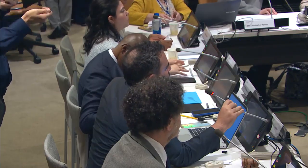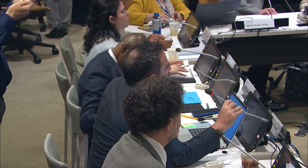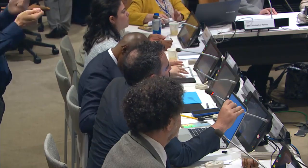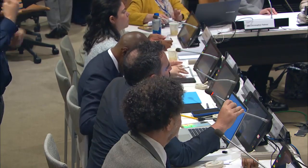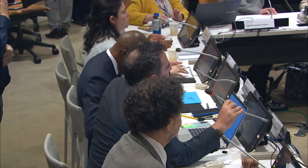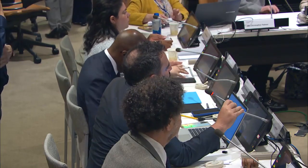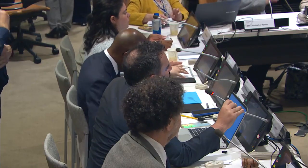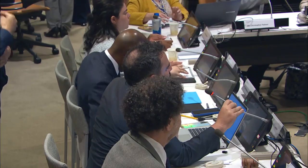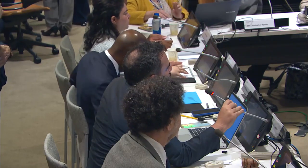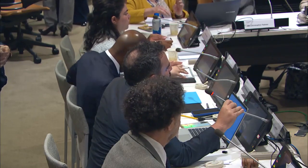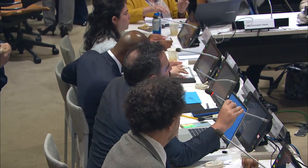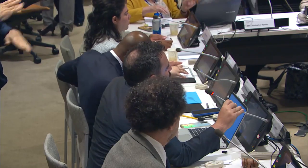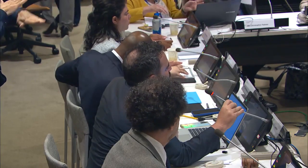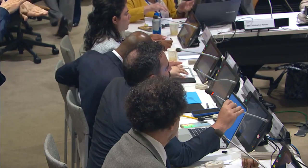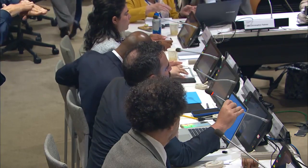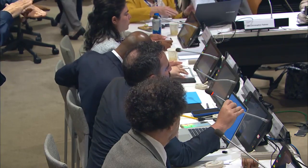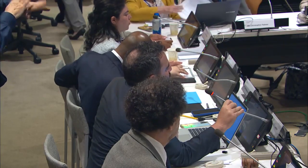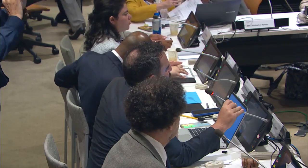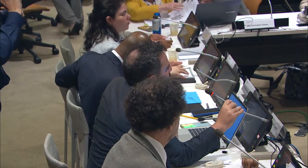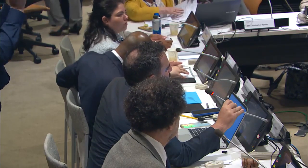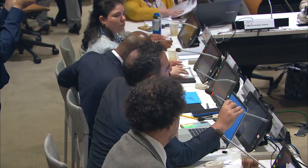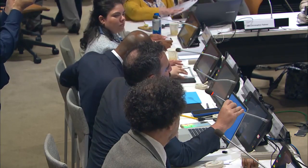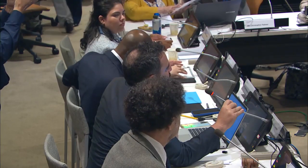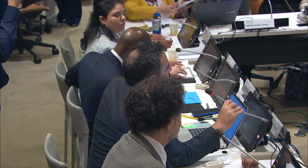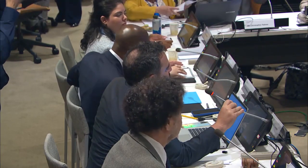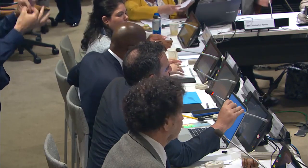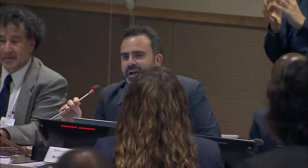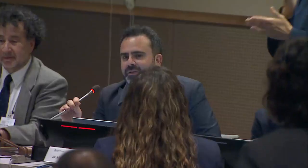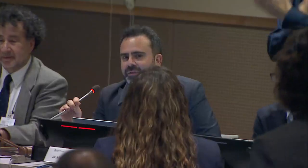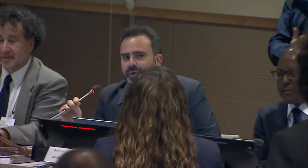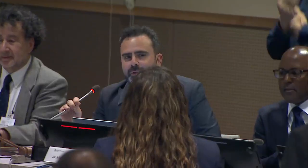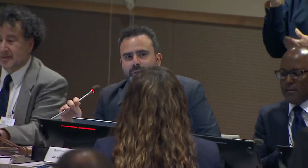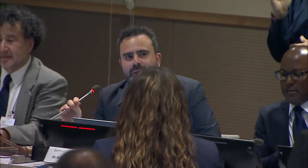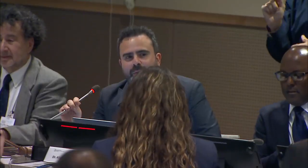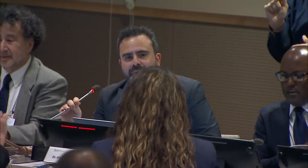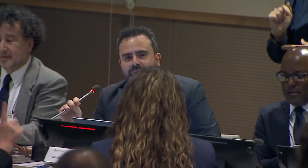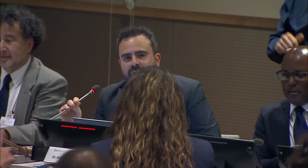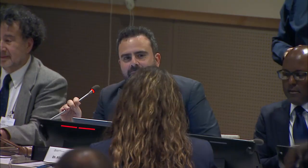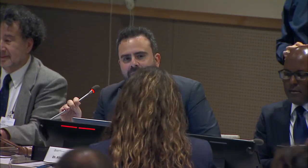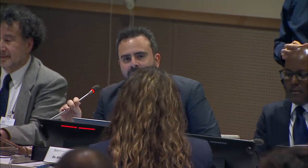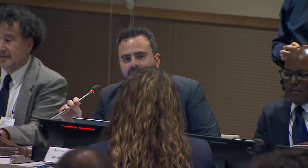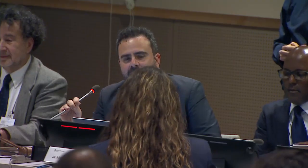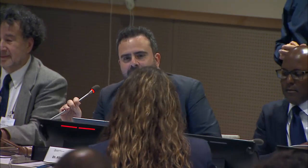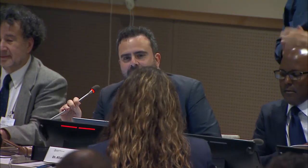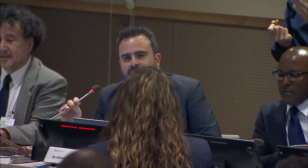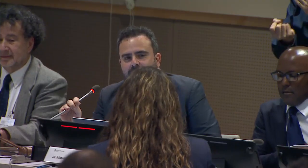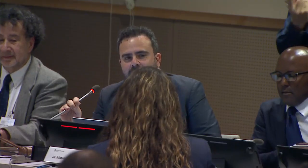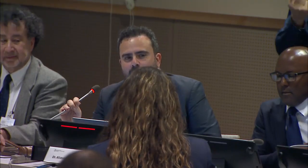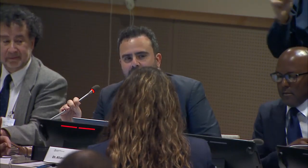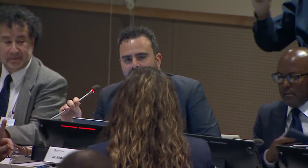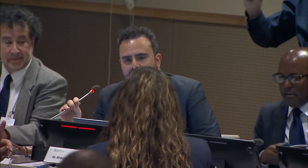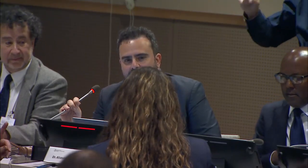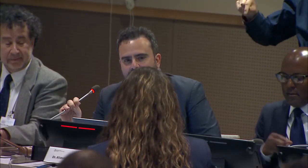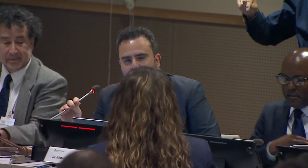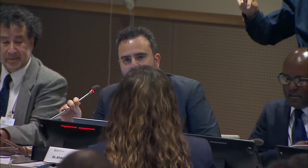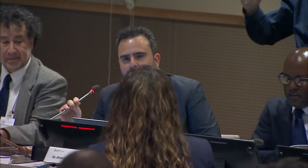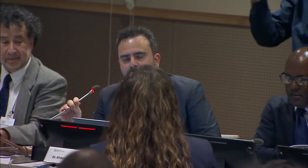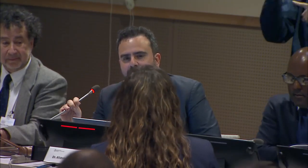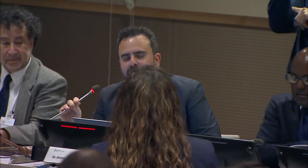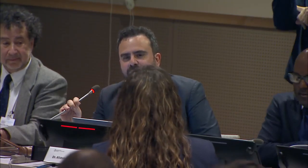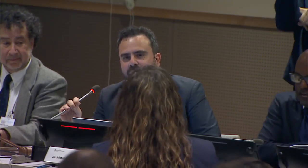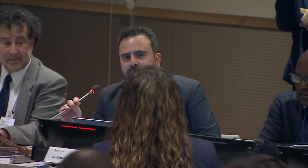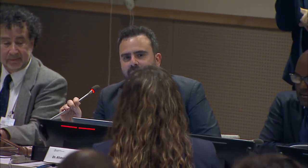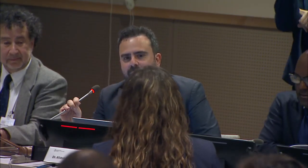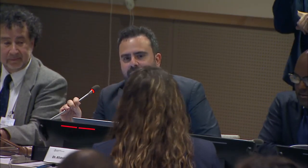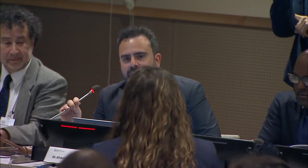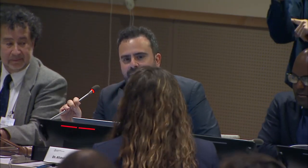this side event, which is also being broadcast live on UN Web TV, that is being hosted by the